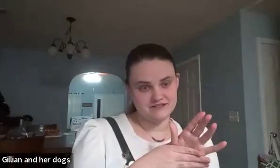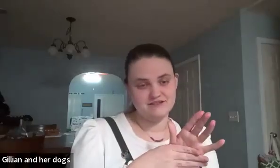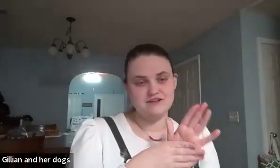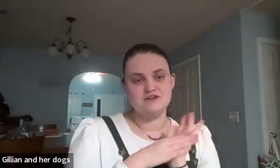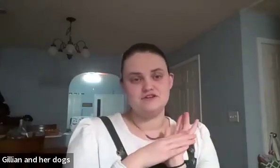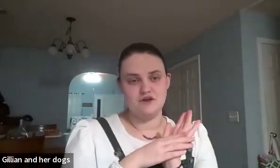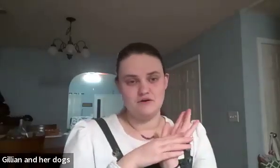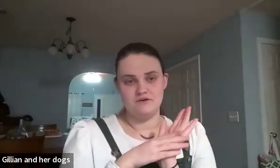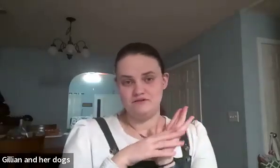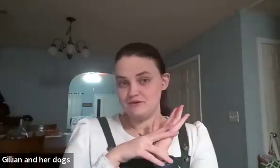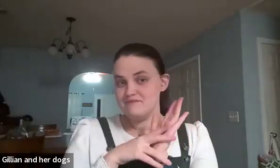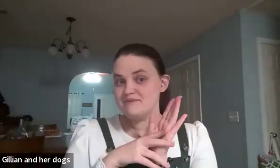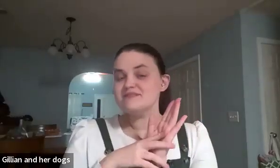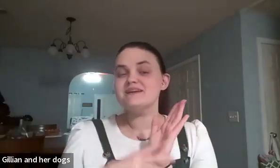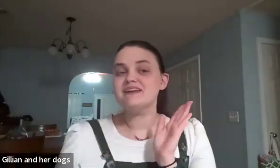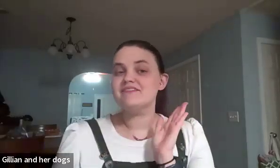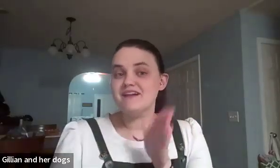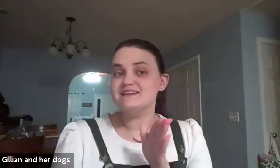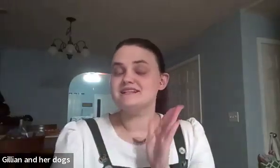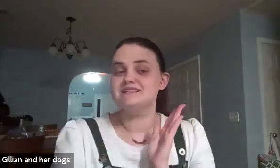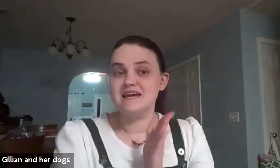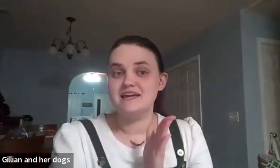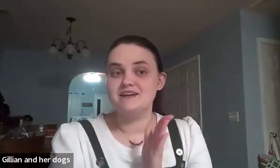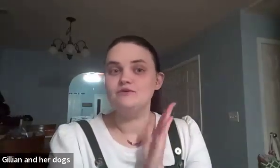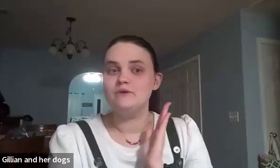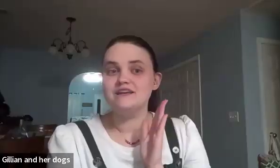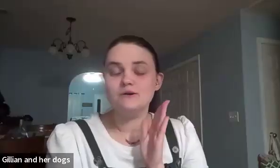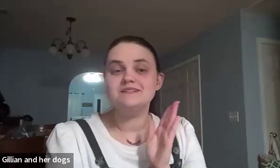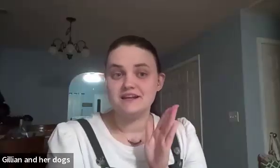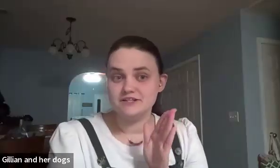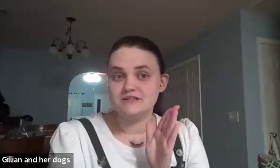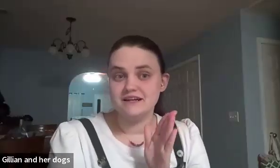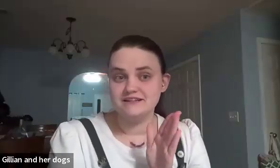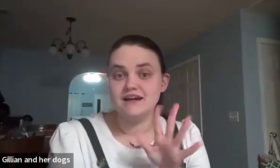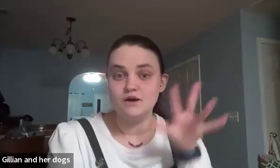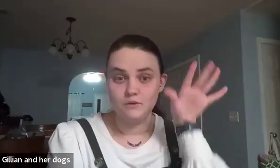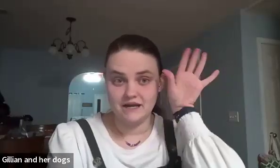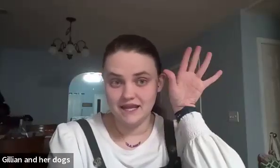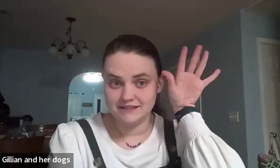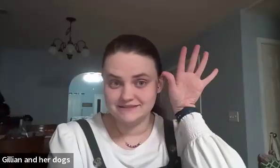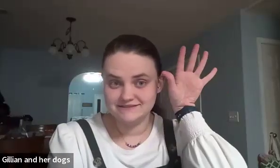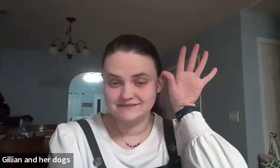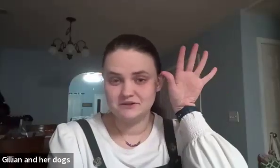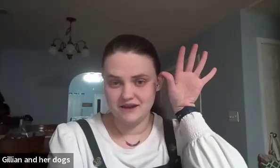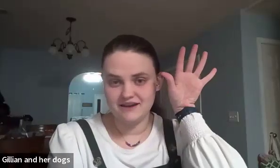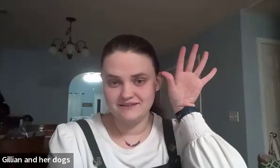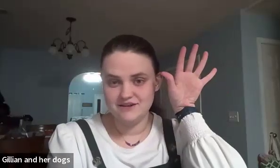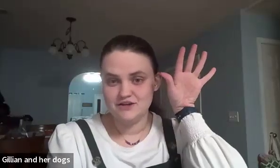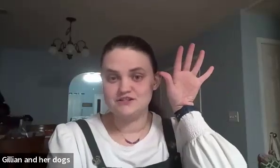hundreds. So, if you remember at the beginning of the class, I said we can go up to 999 on one hand. Okay? So